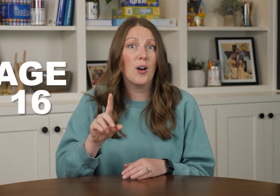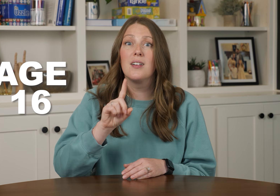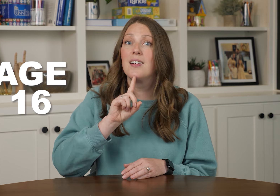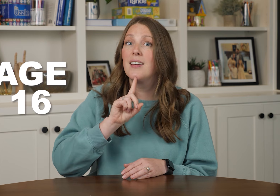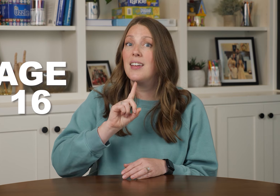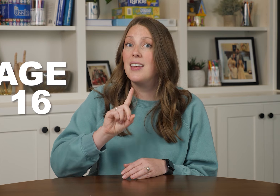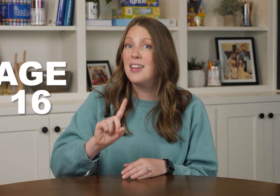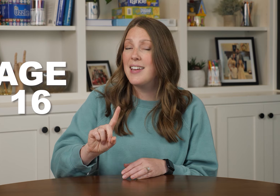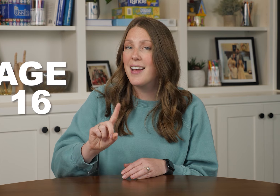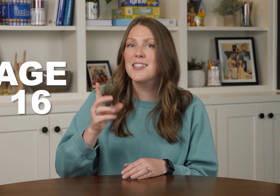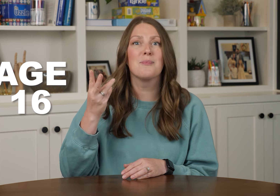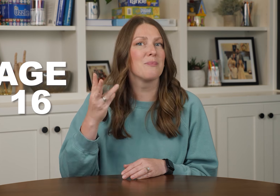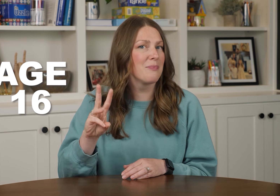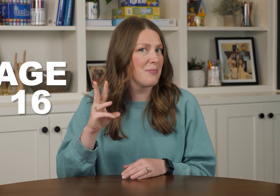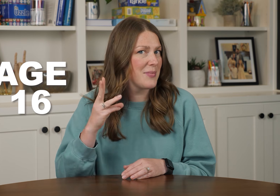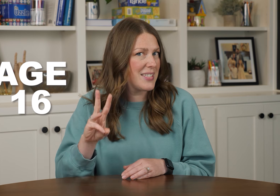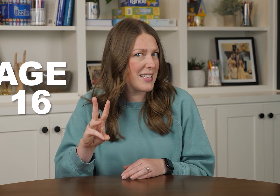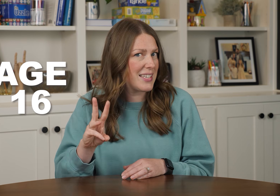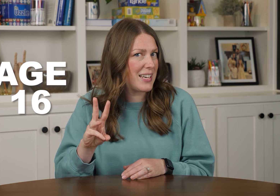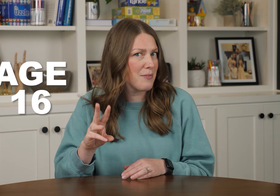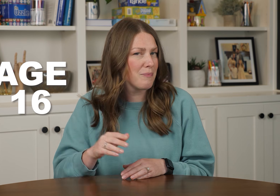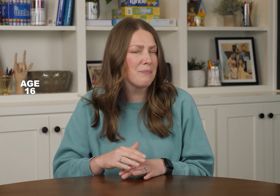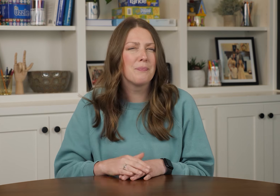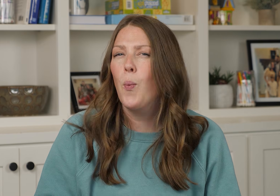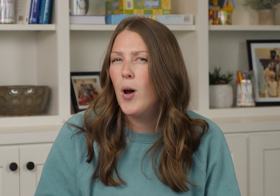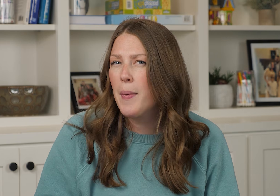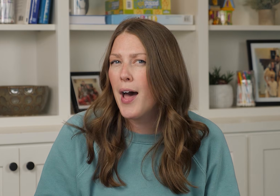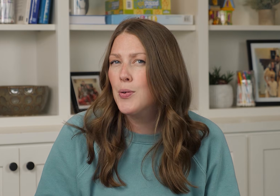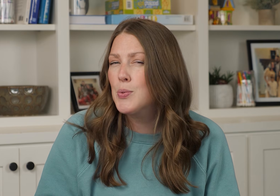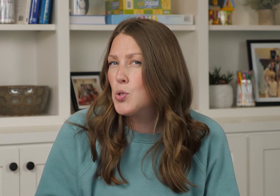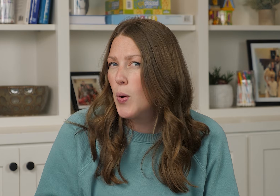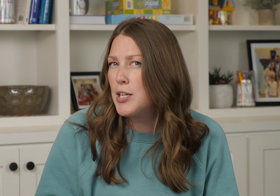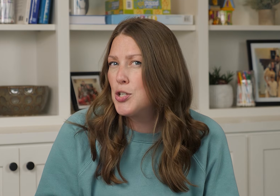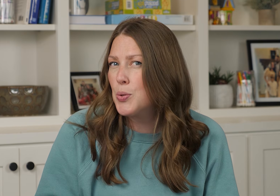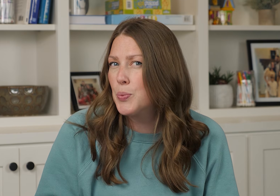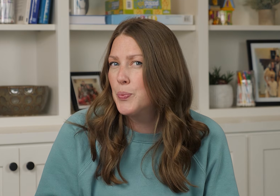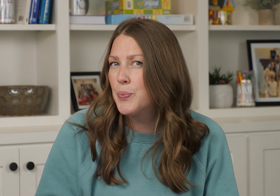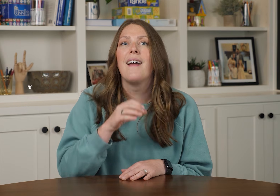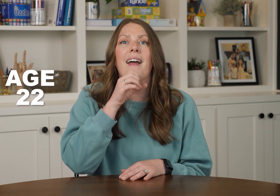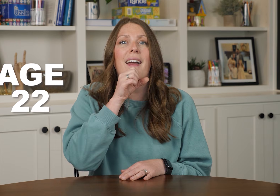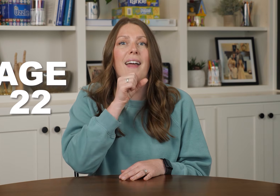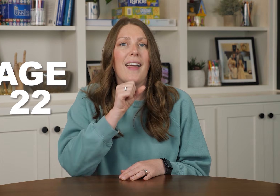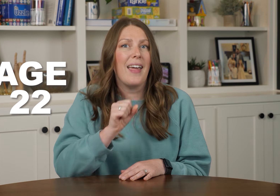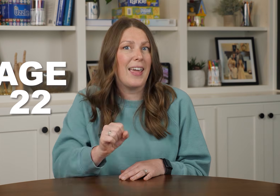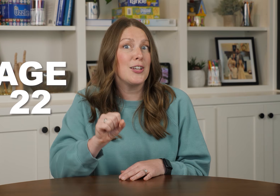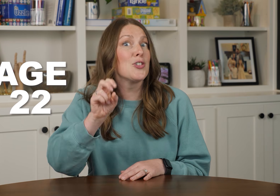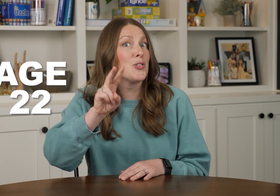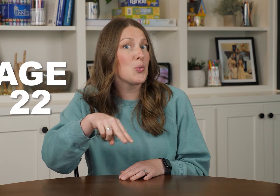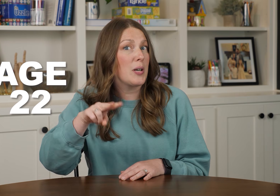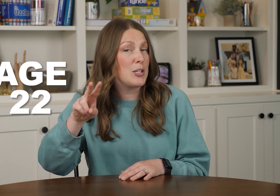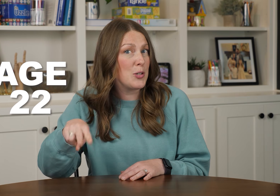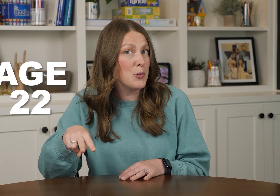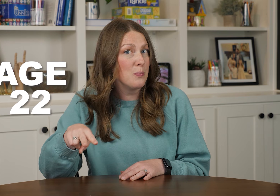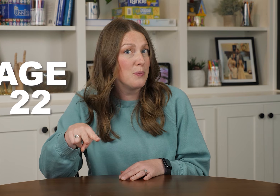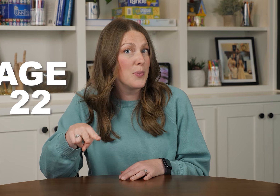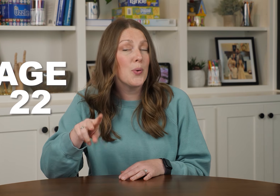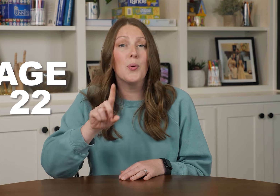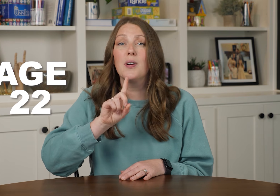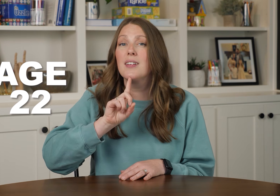or index 16. What about 22? Age 22 or